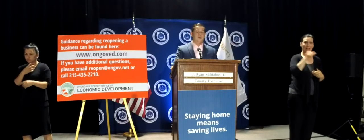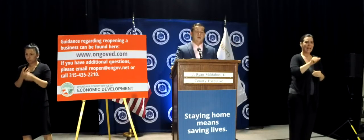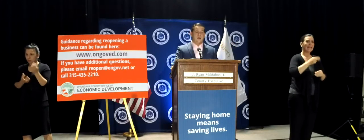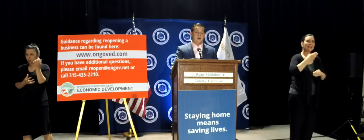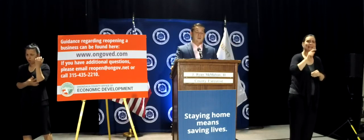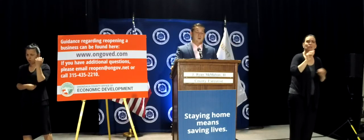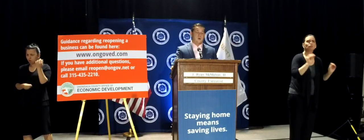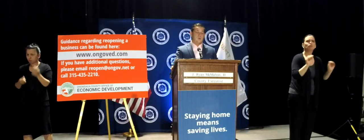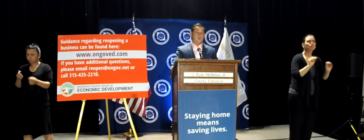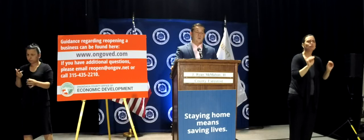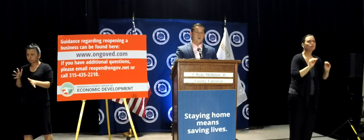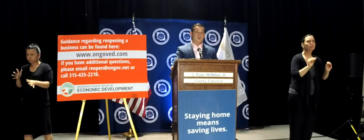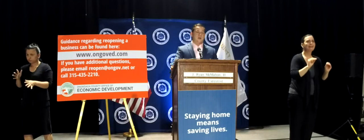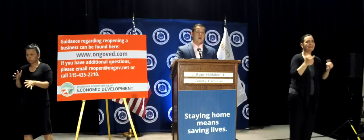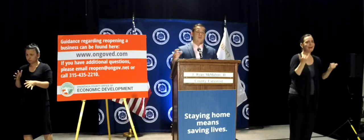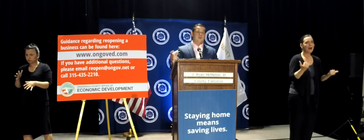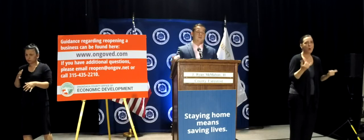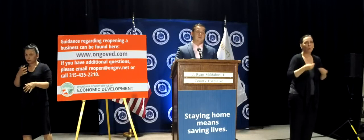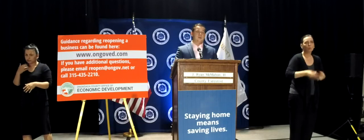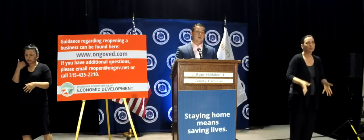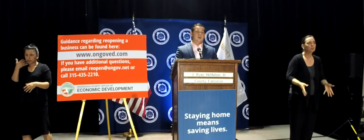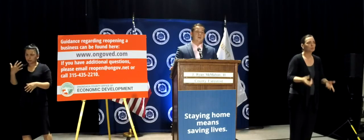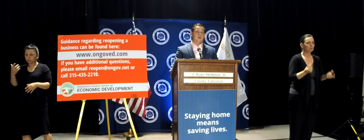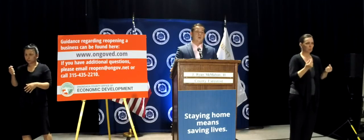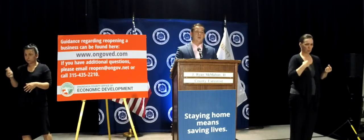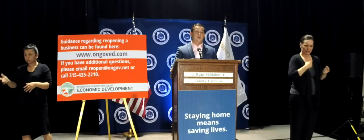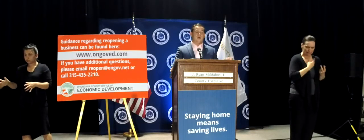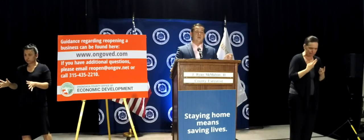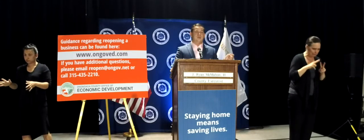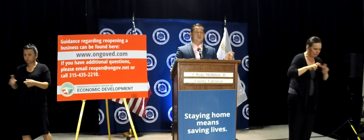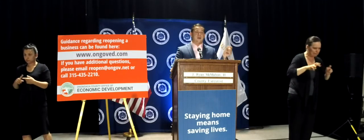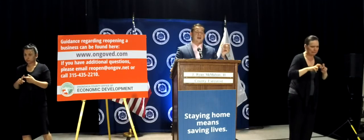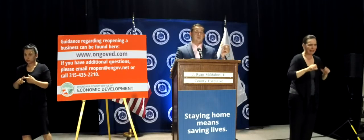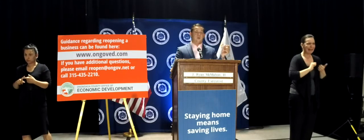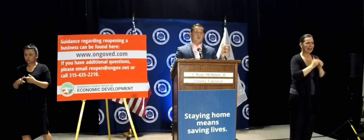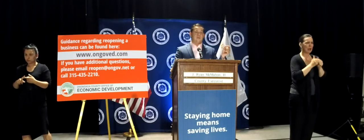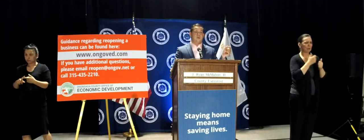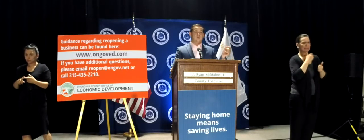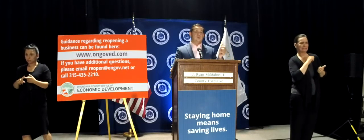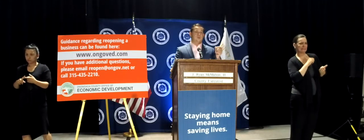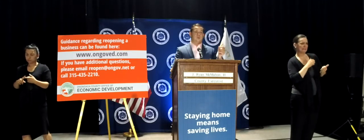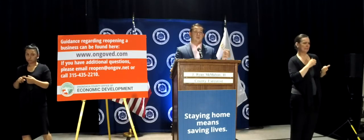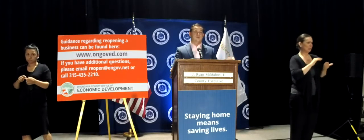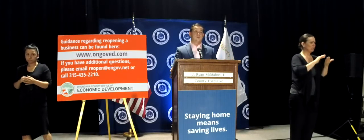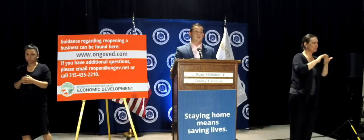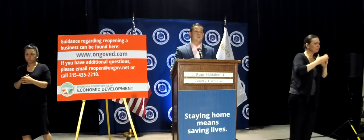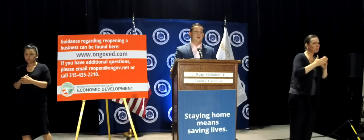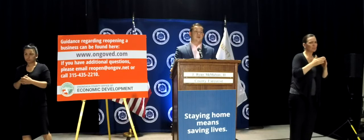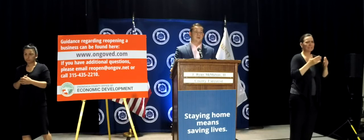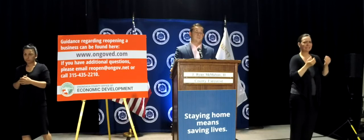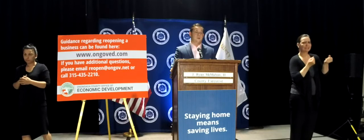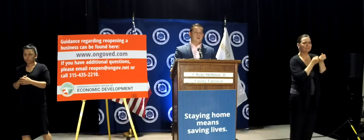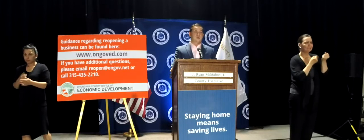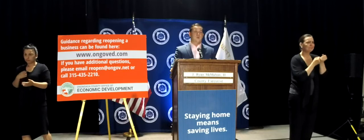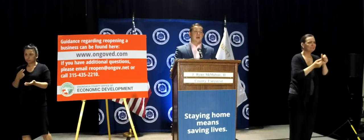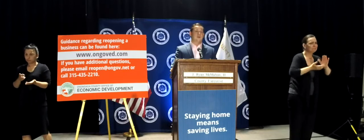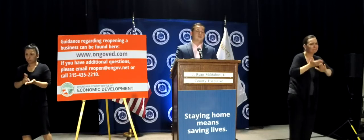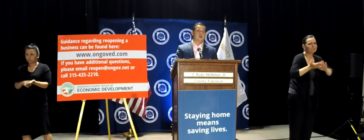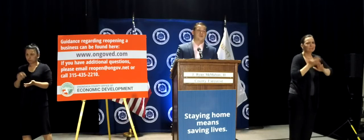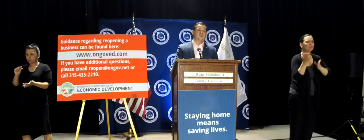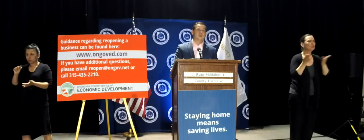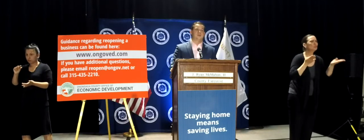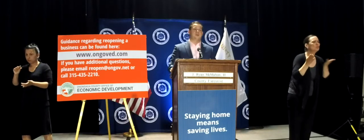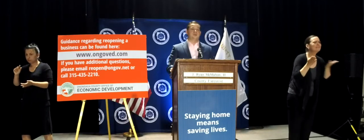help. So when you look at all of this, the only way we can generate any real revenue is through this metric. So we're